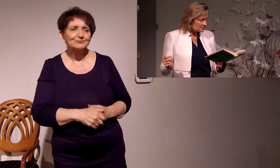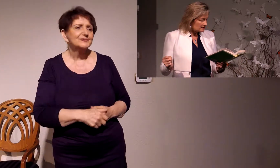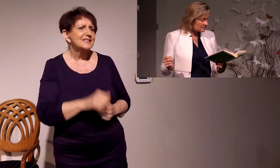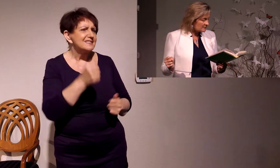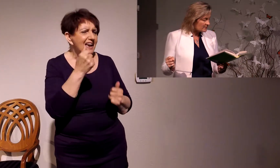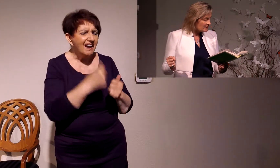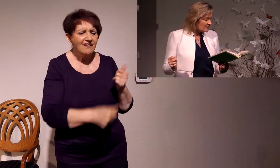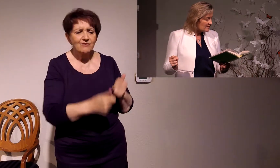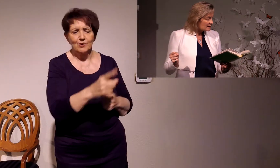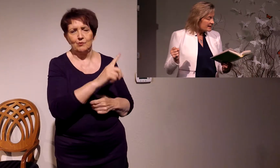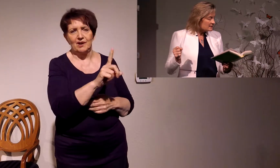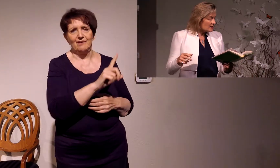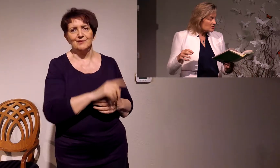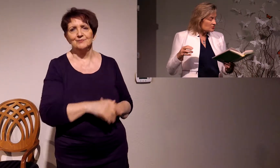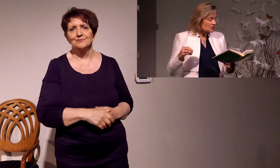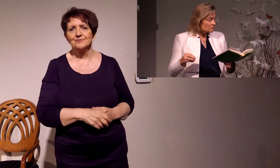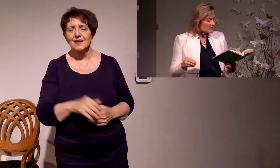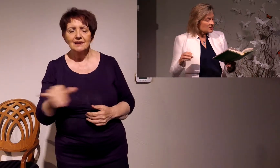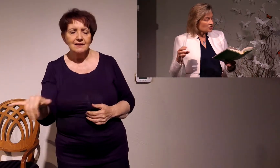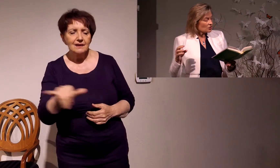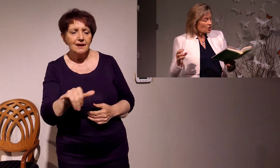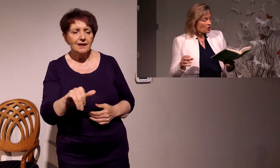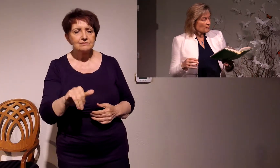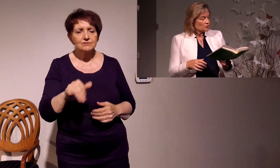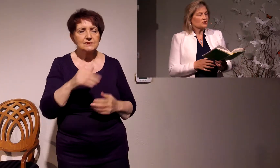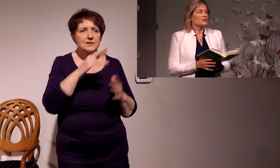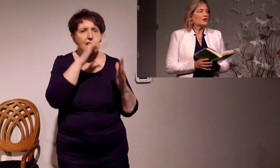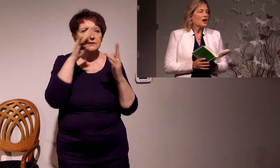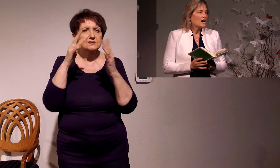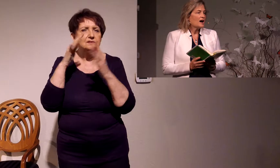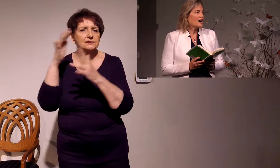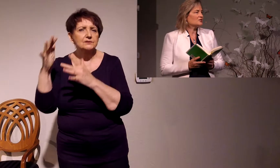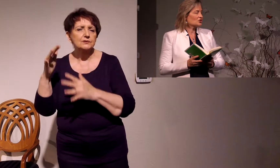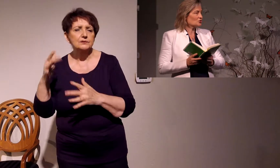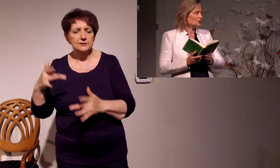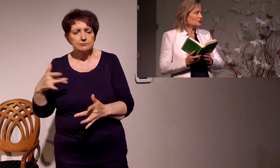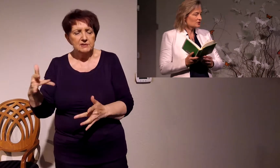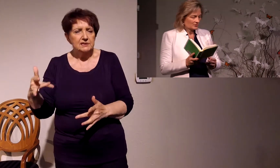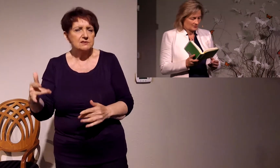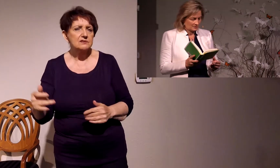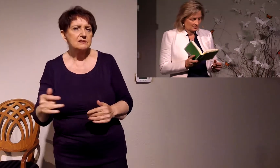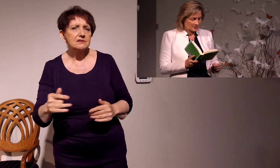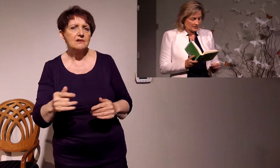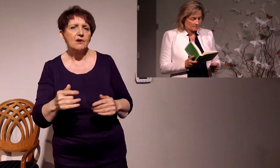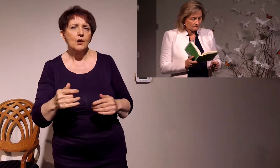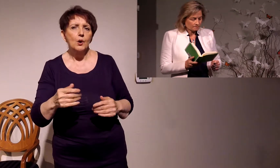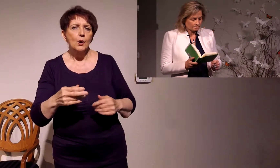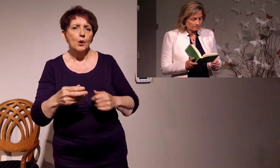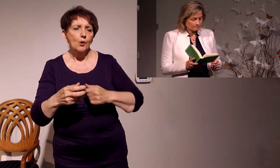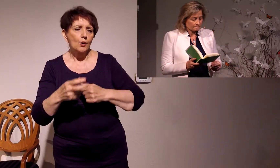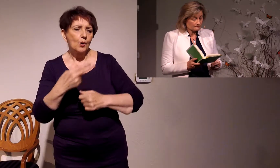everywhere. Like dust or temptation or hormones in the high schoolers.